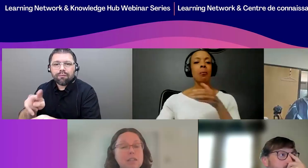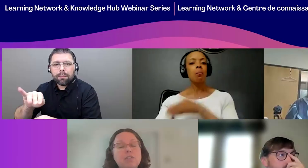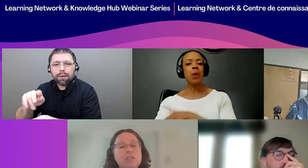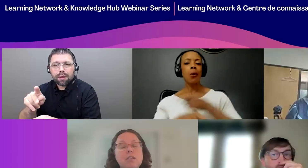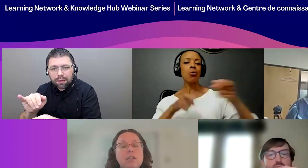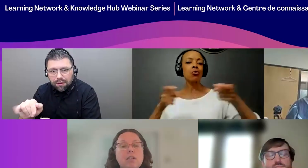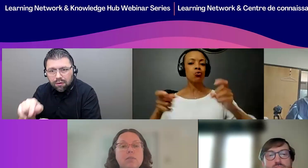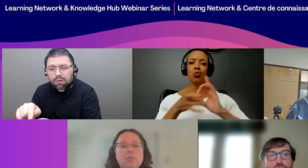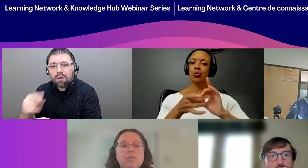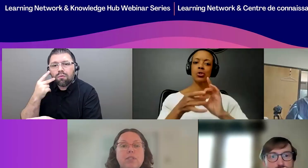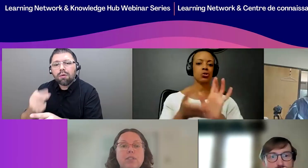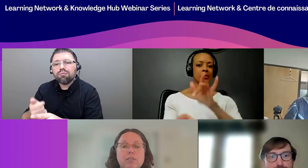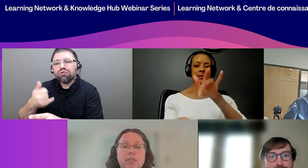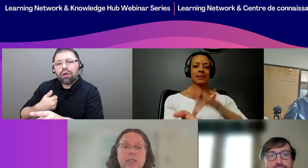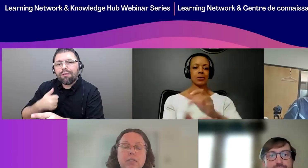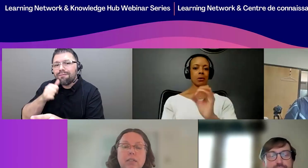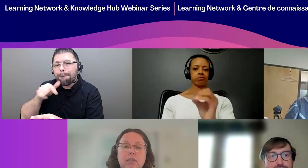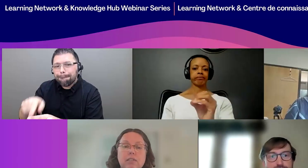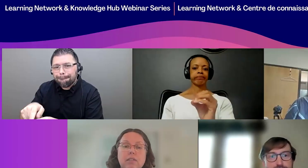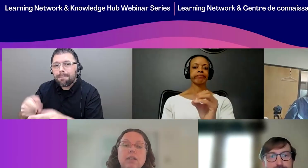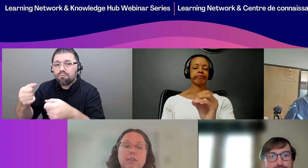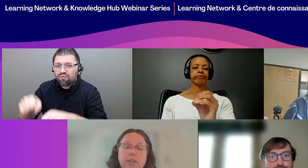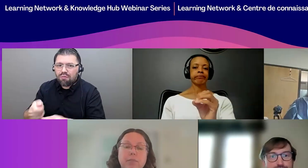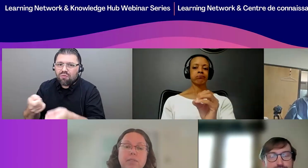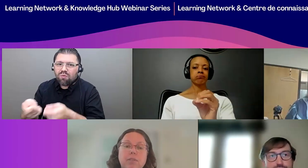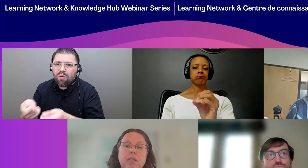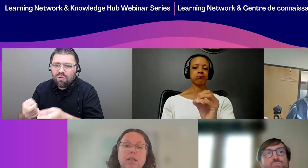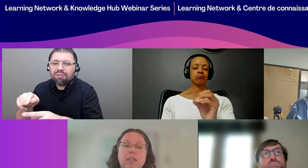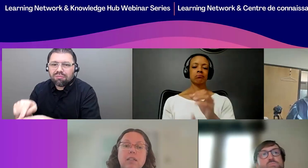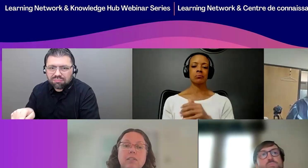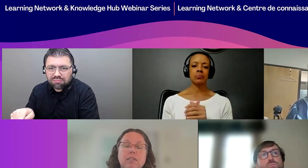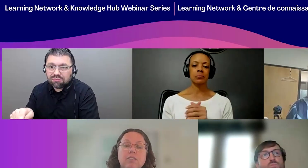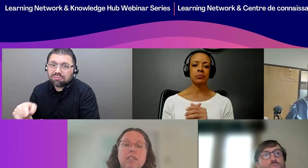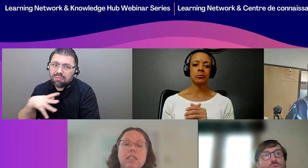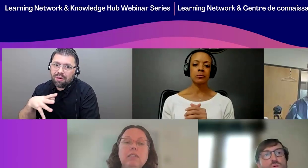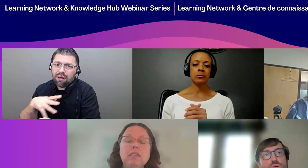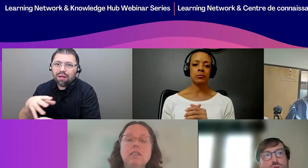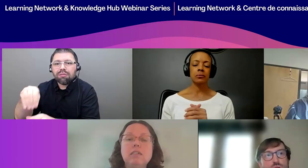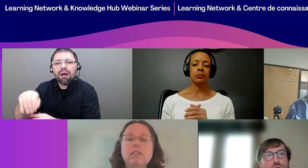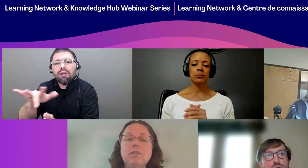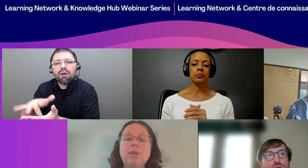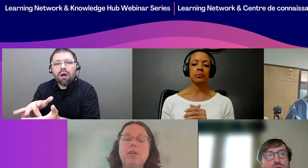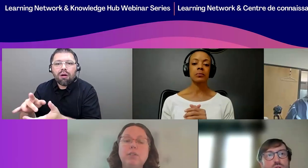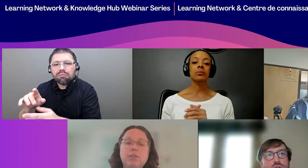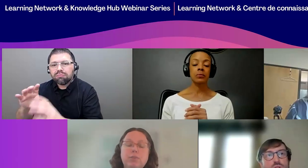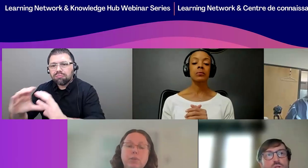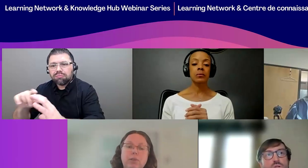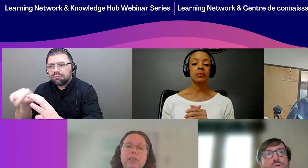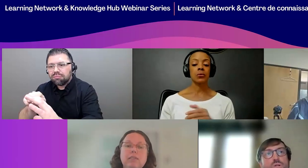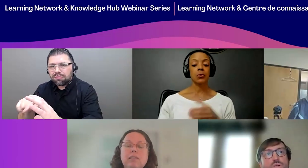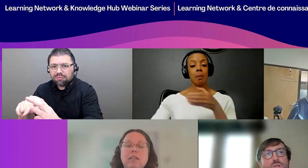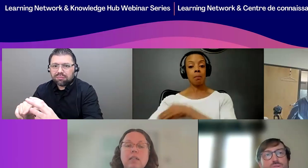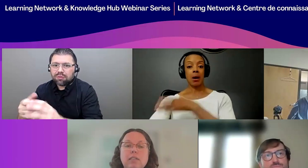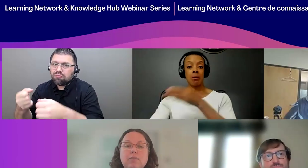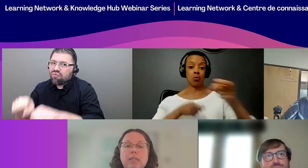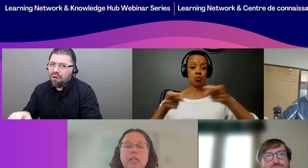is at the center, figuratively in this diagram. So essentially the idea is that power and